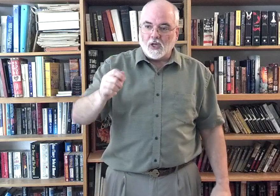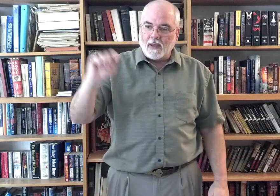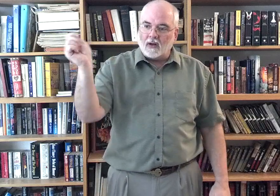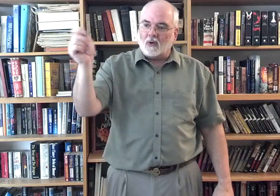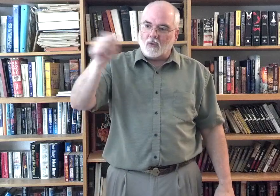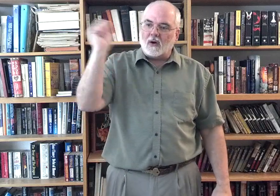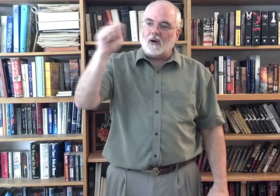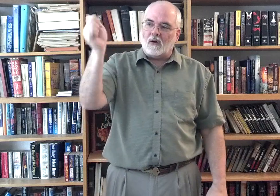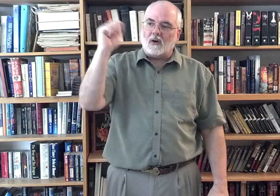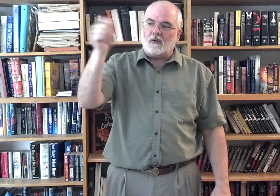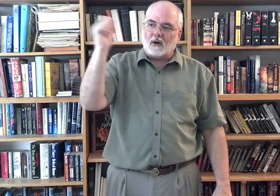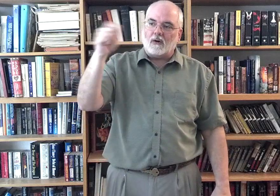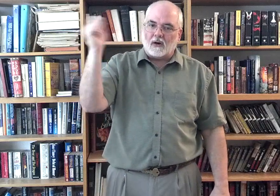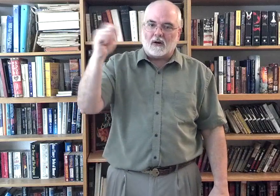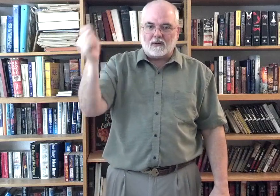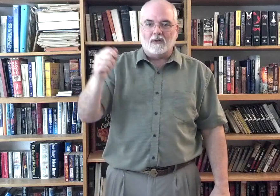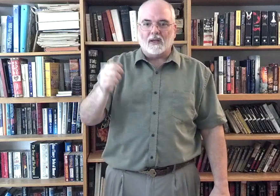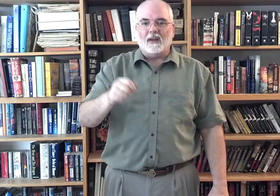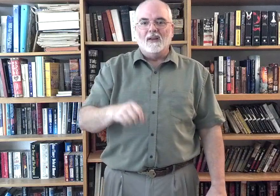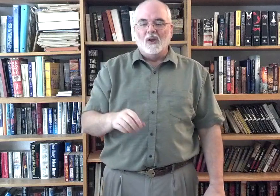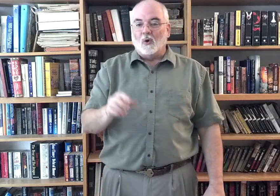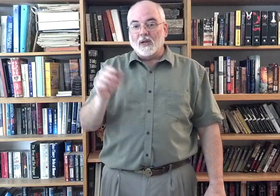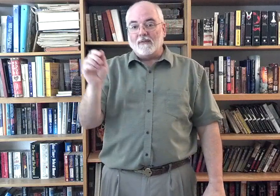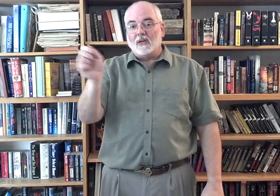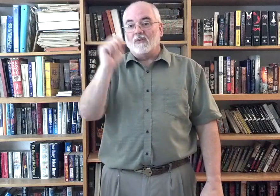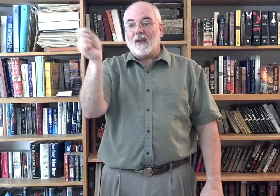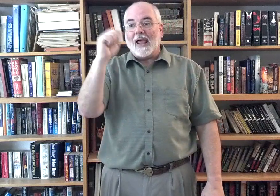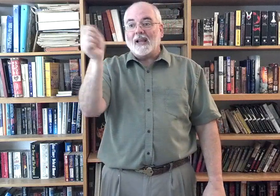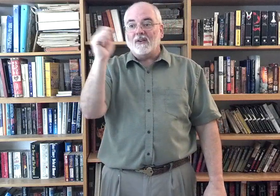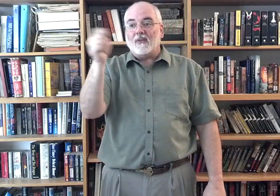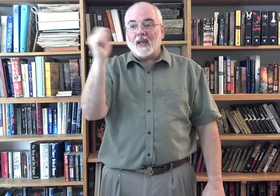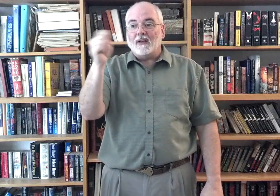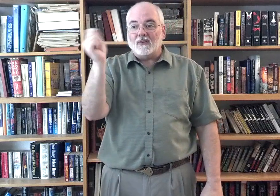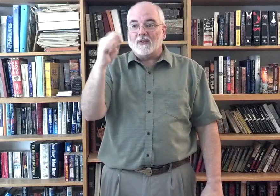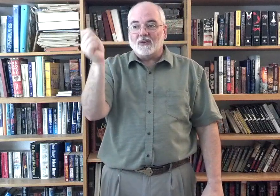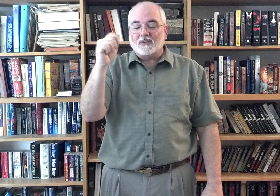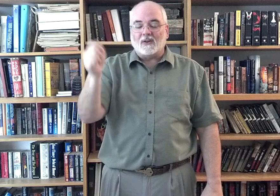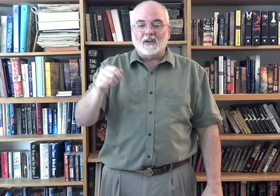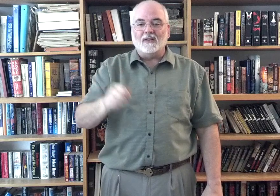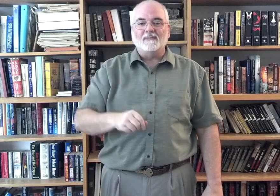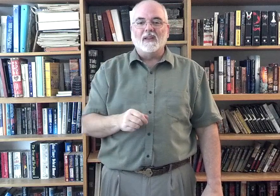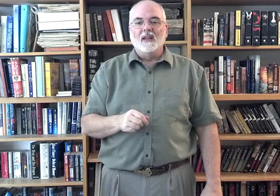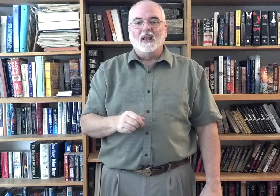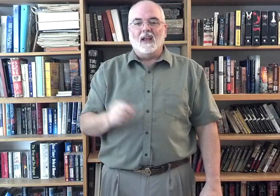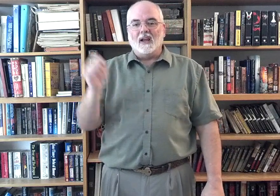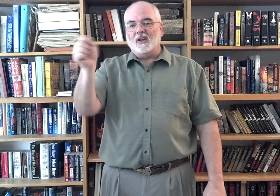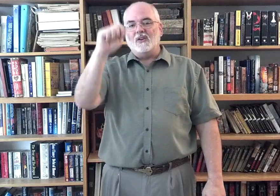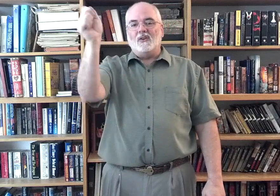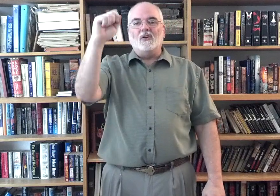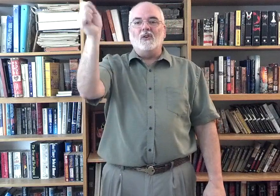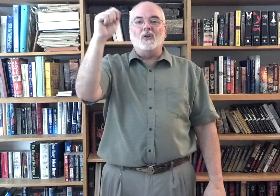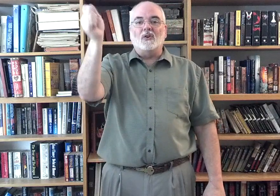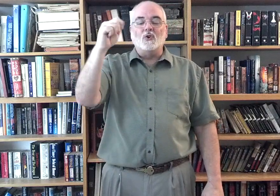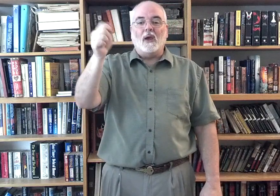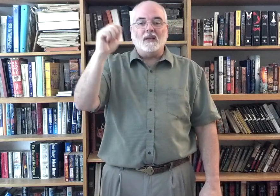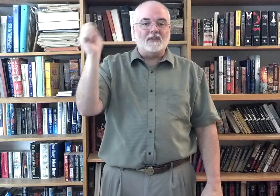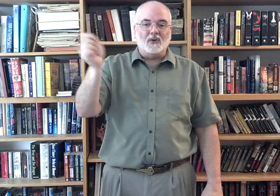makers, okay? Or you have a little flag, your flag circling. You're joyous,